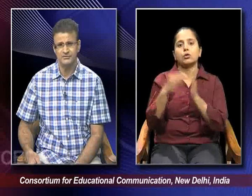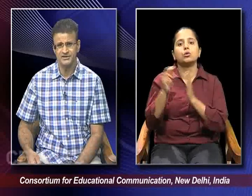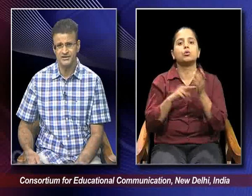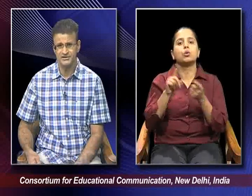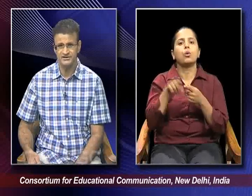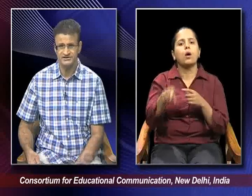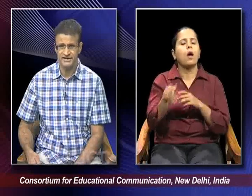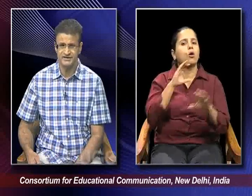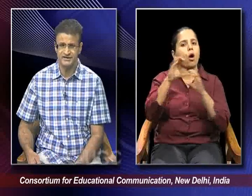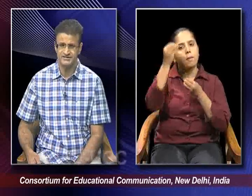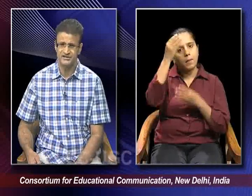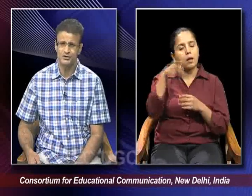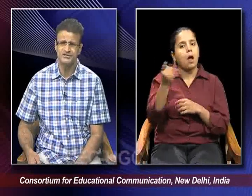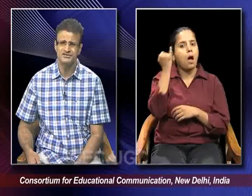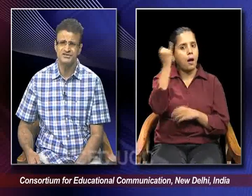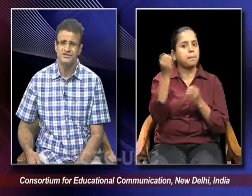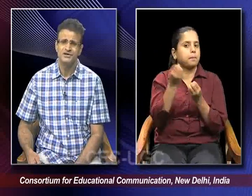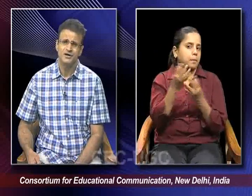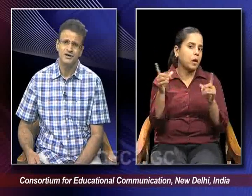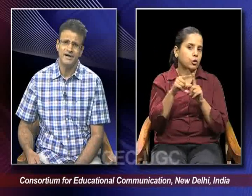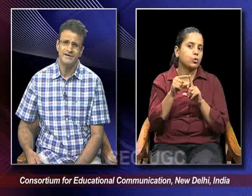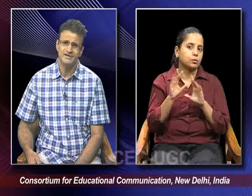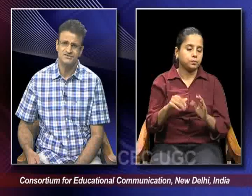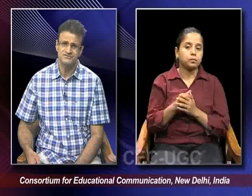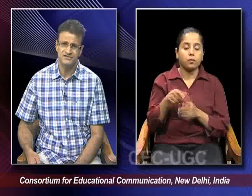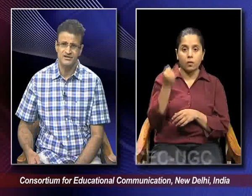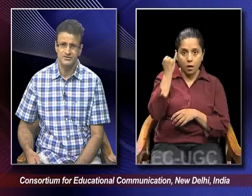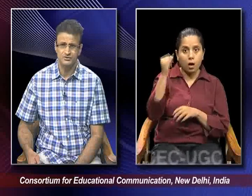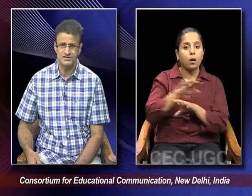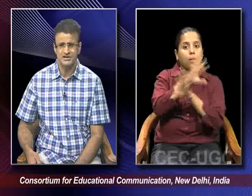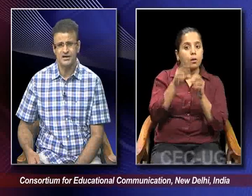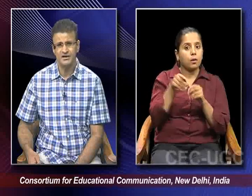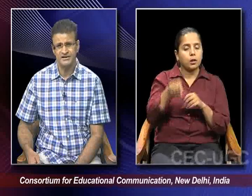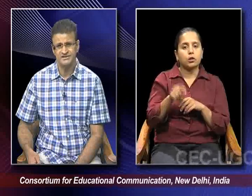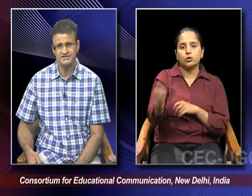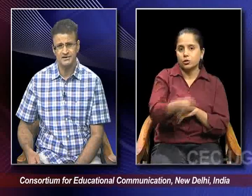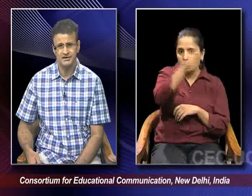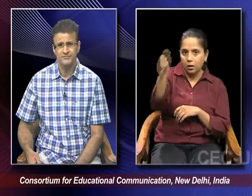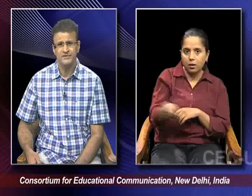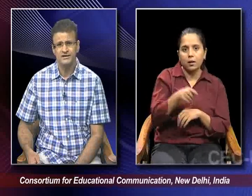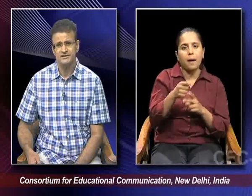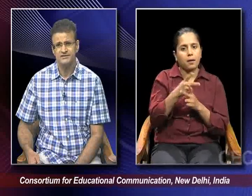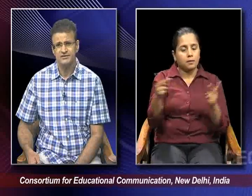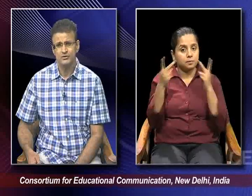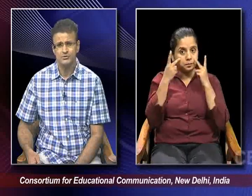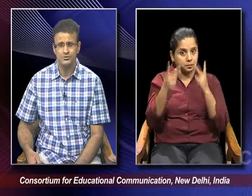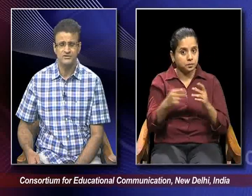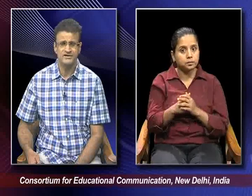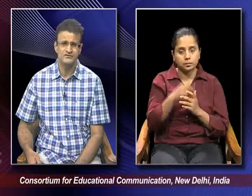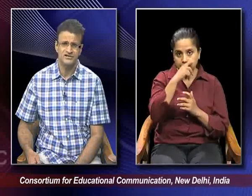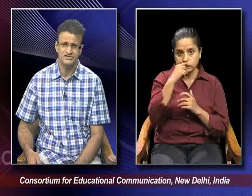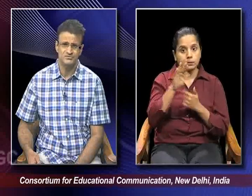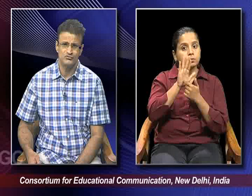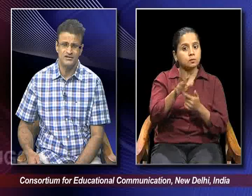to communicate these ideas, and all these ideas with regard to charkha, etc., they were, or portrait